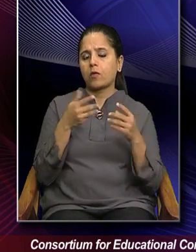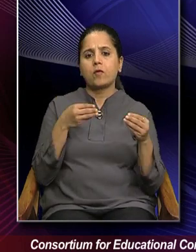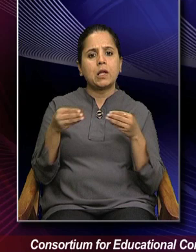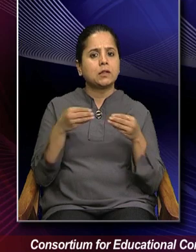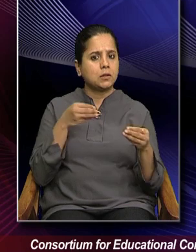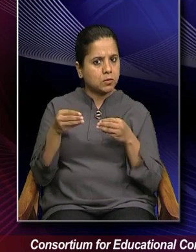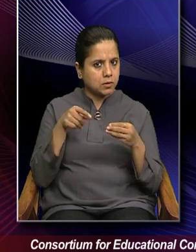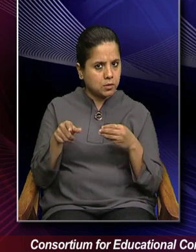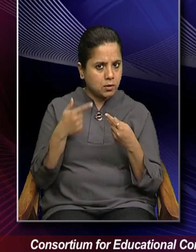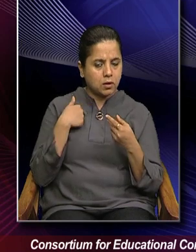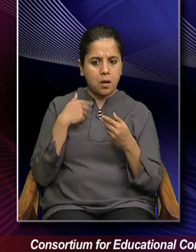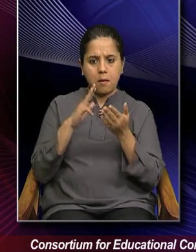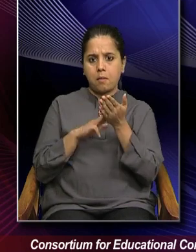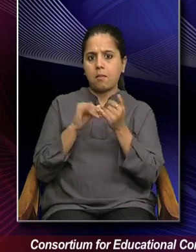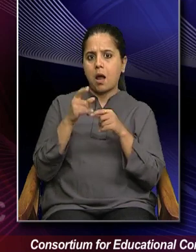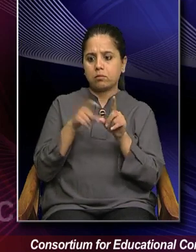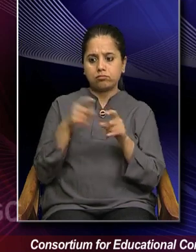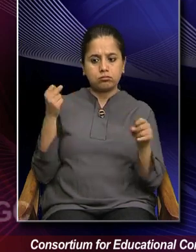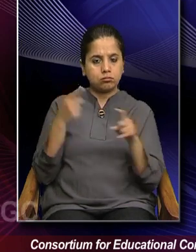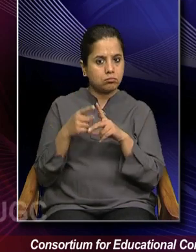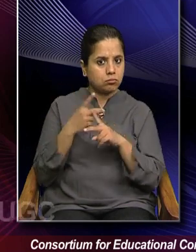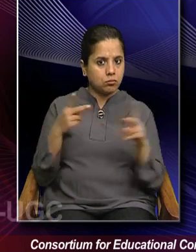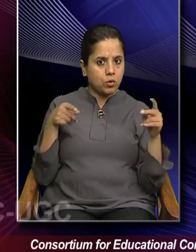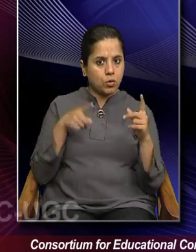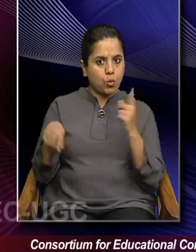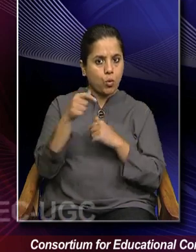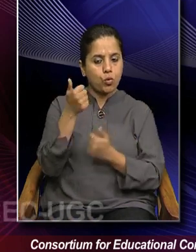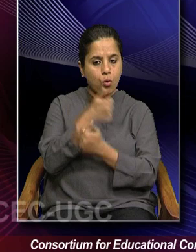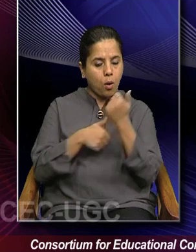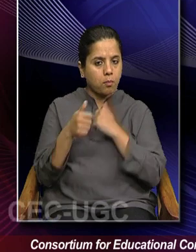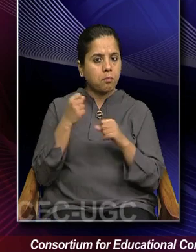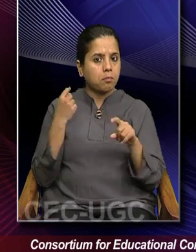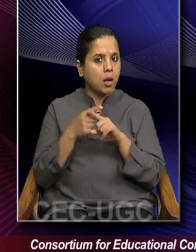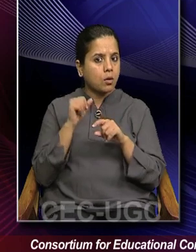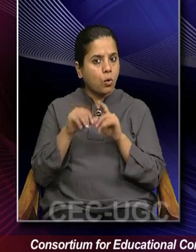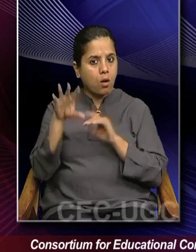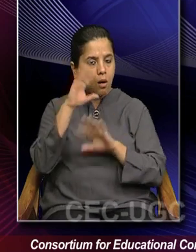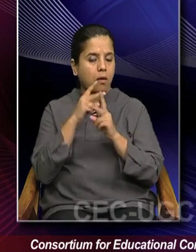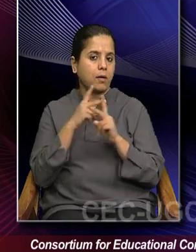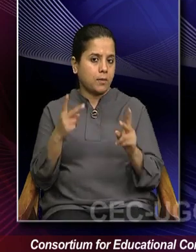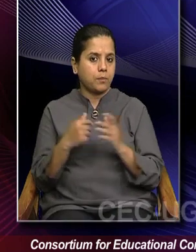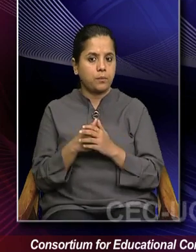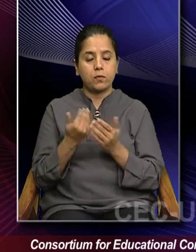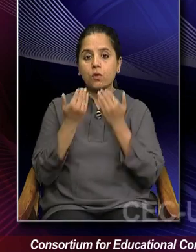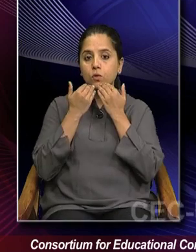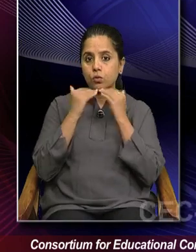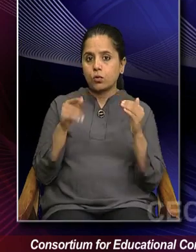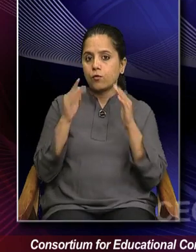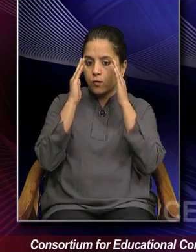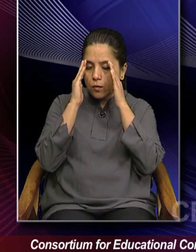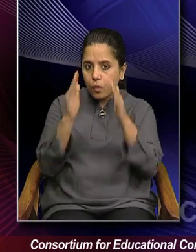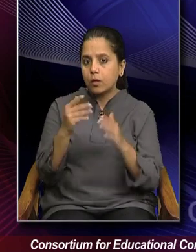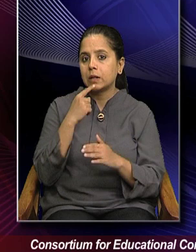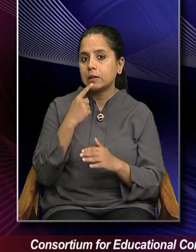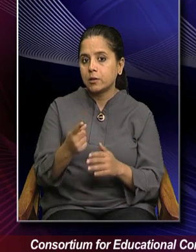flexibility and the mastery based approaches of the competency based learning. A student focusing